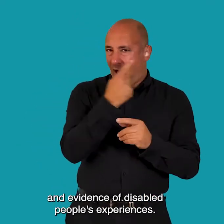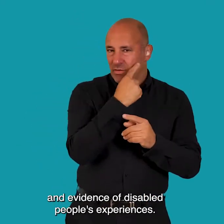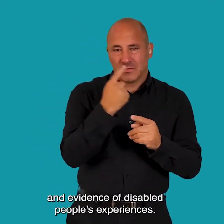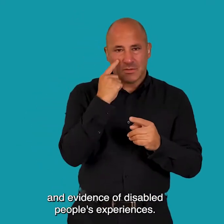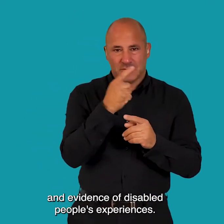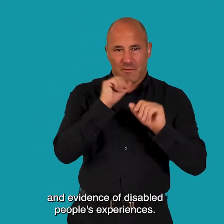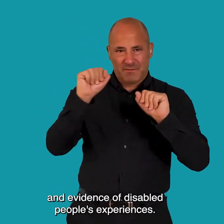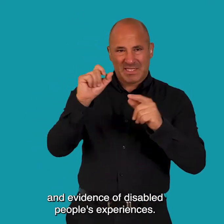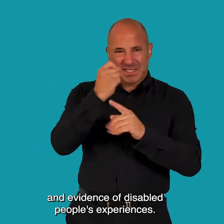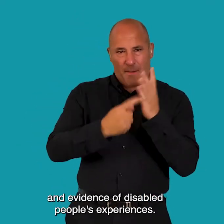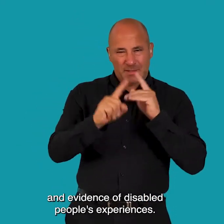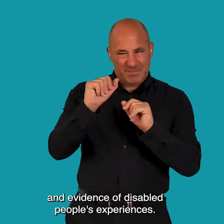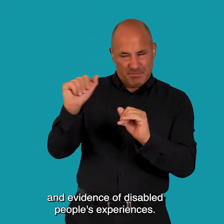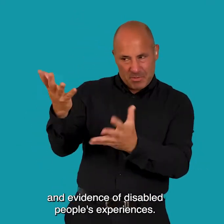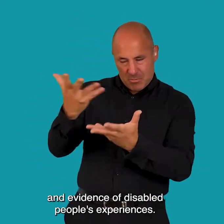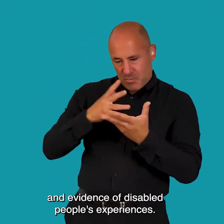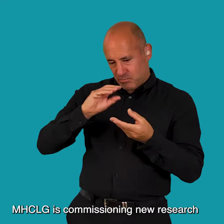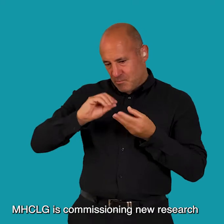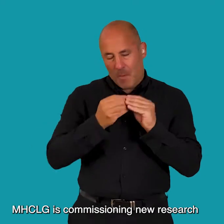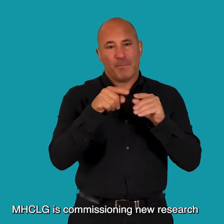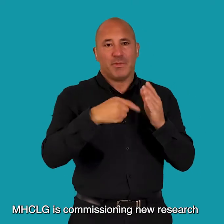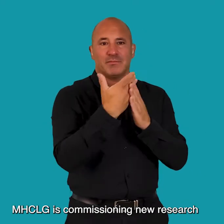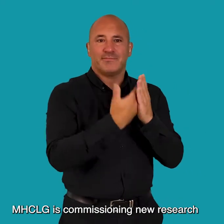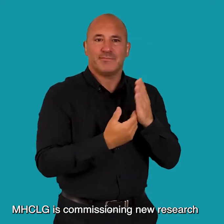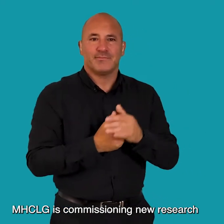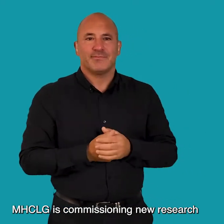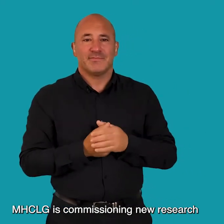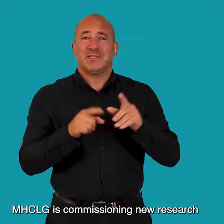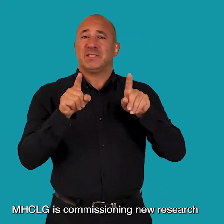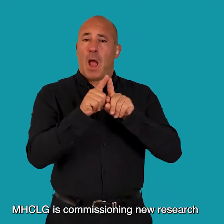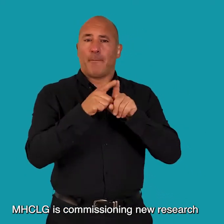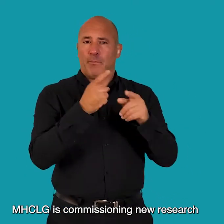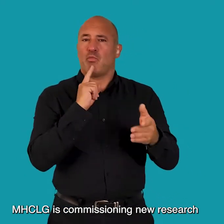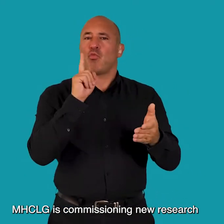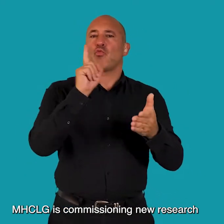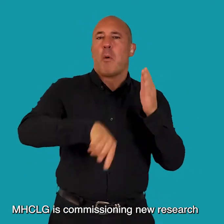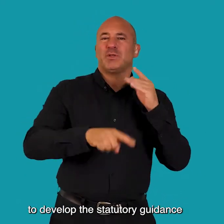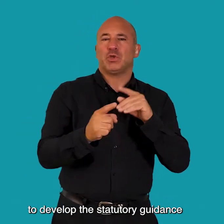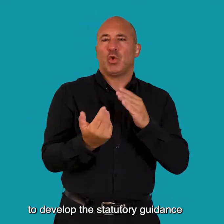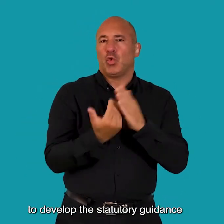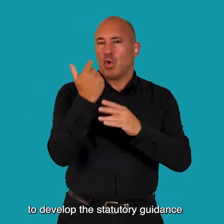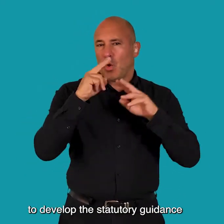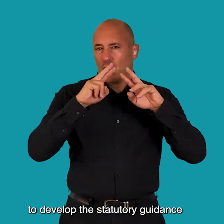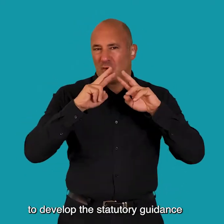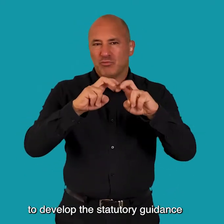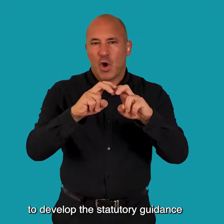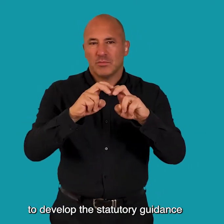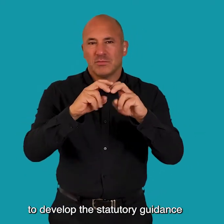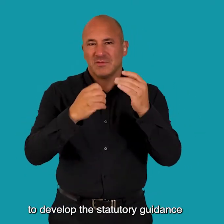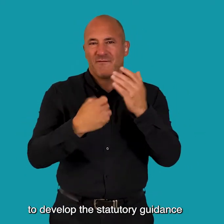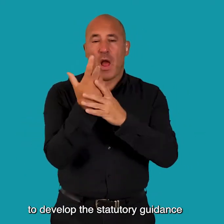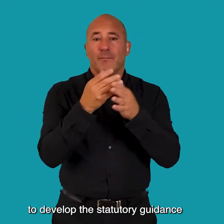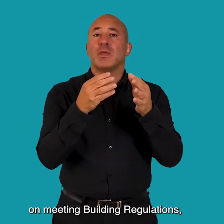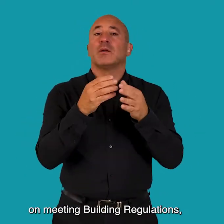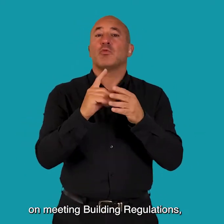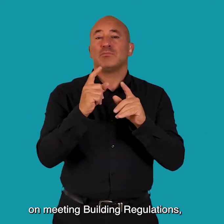disabled people's experiences. MHCLG is commissioning new research to develop the statutory guidance on meeting